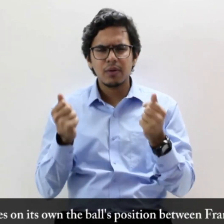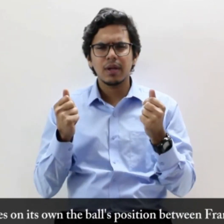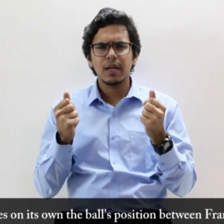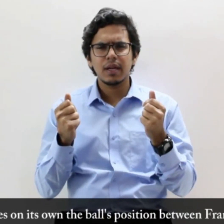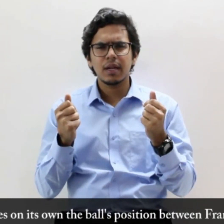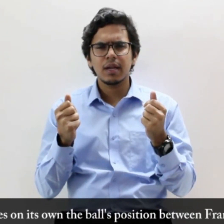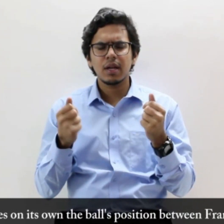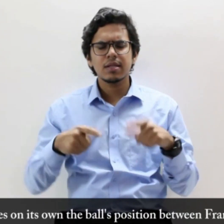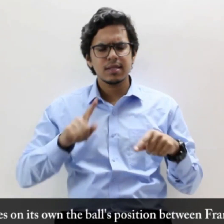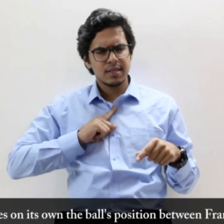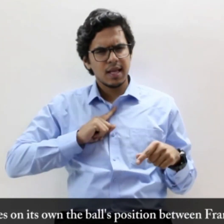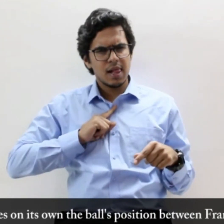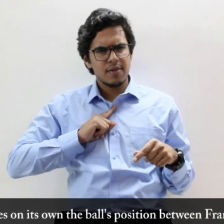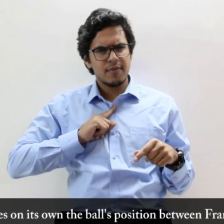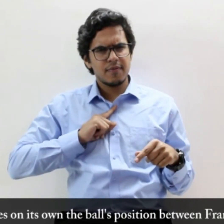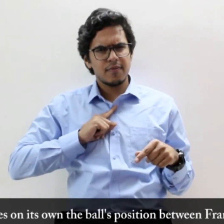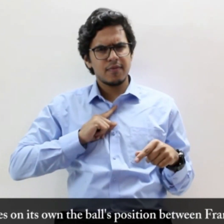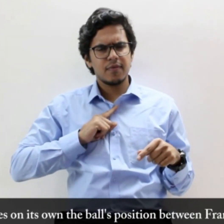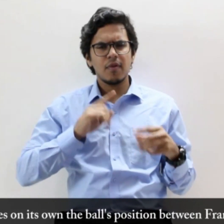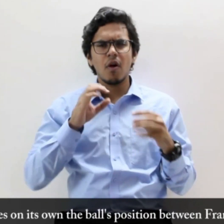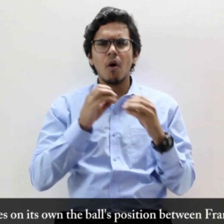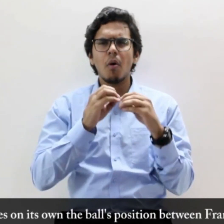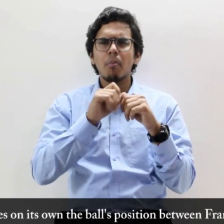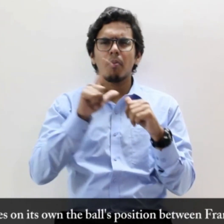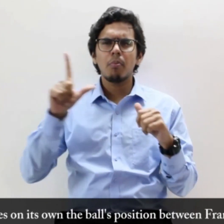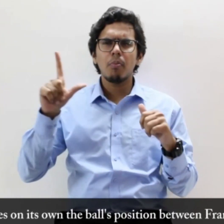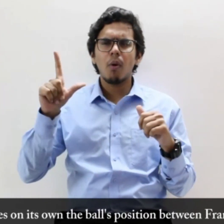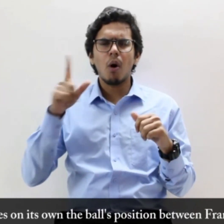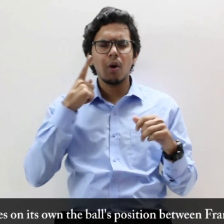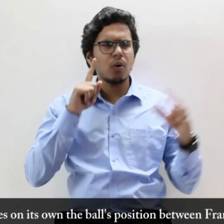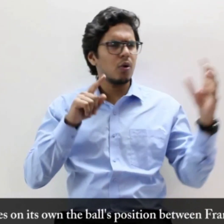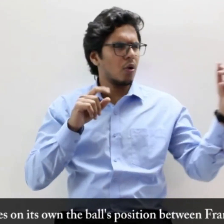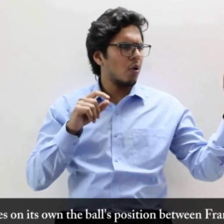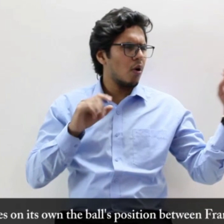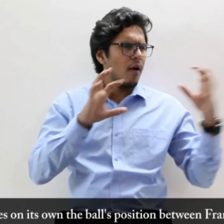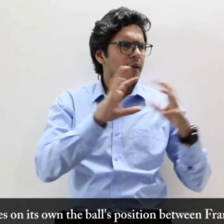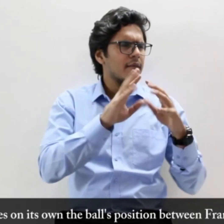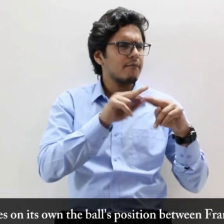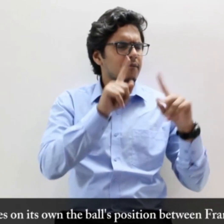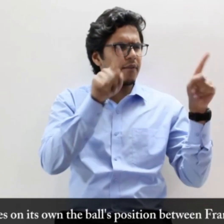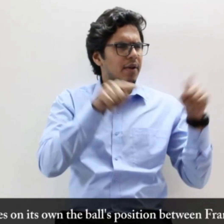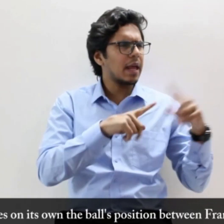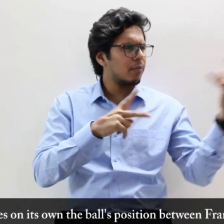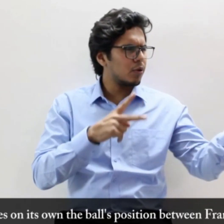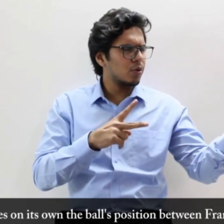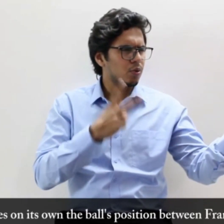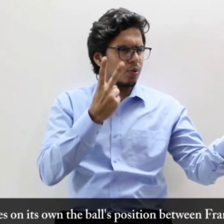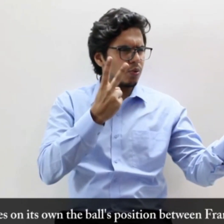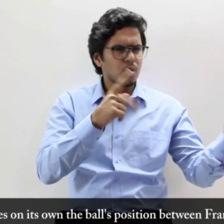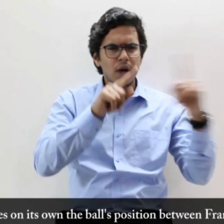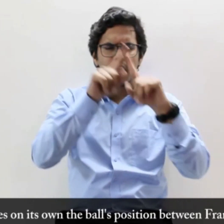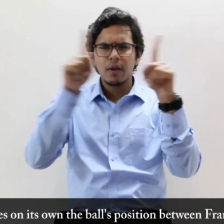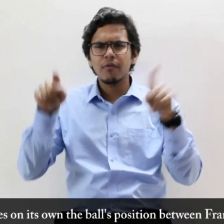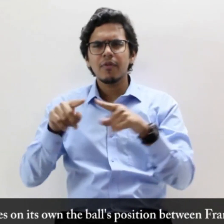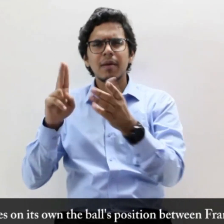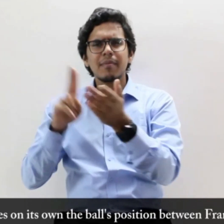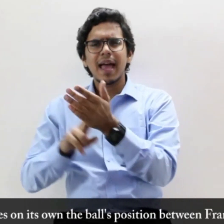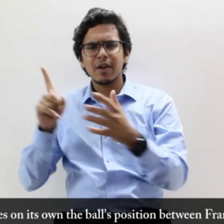Flash calculates on its own the ball's position between frames 2 and N1.